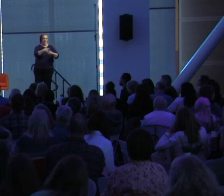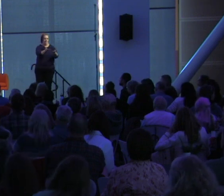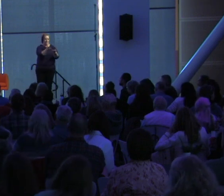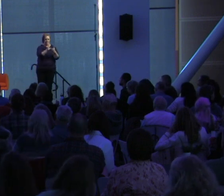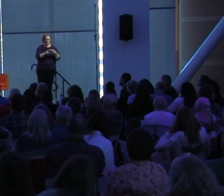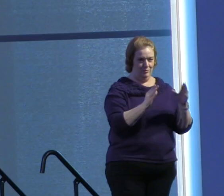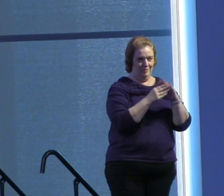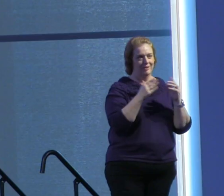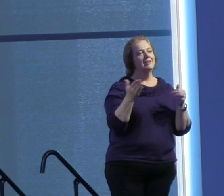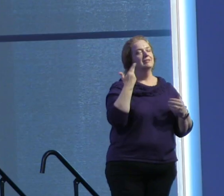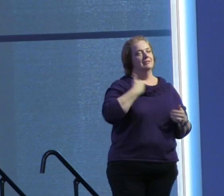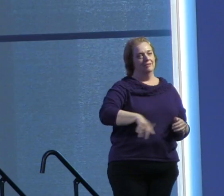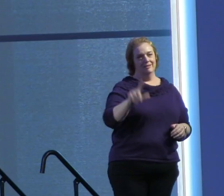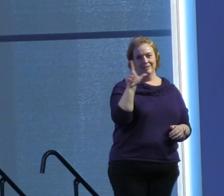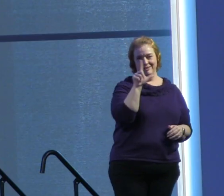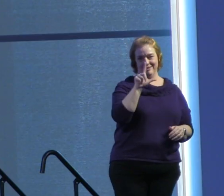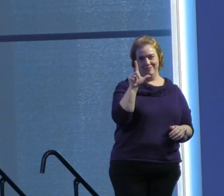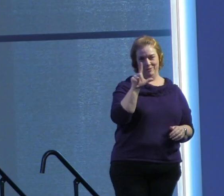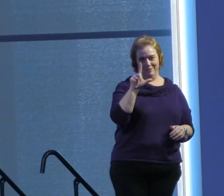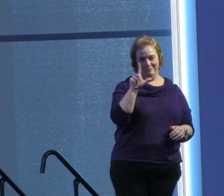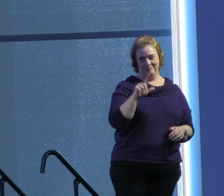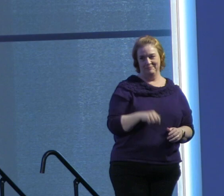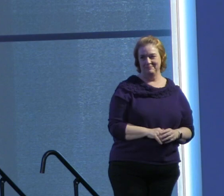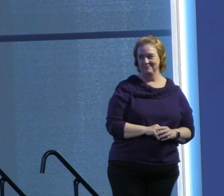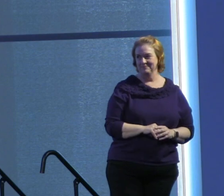here is Lavona Andrew.